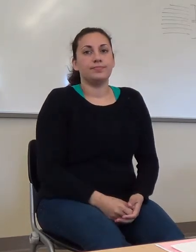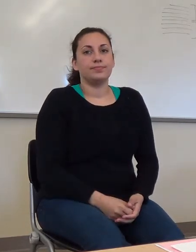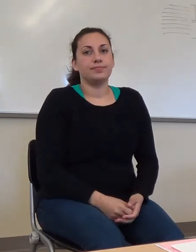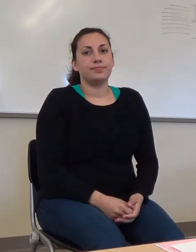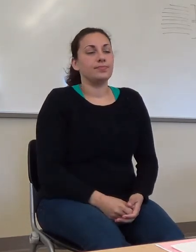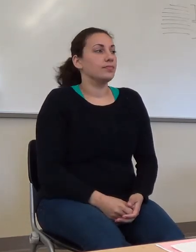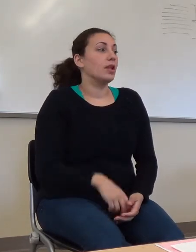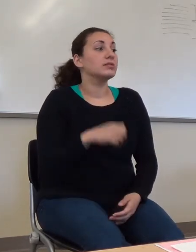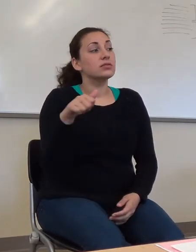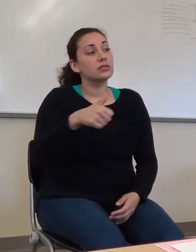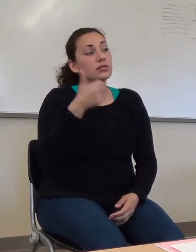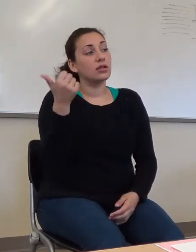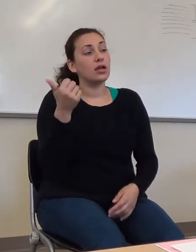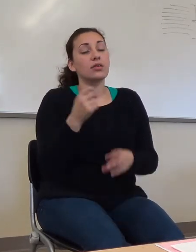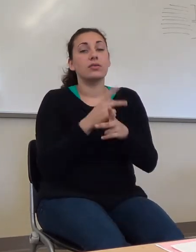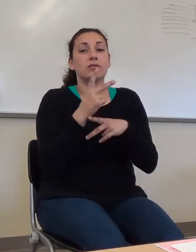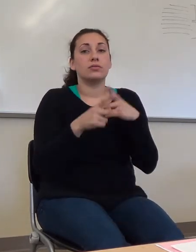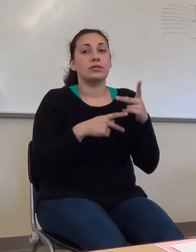another type of